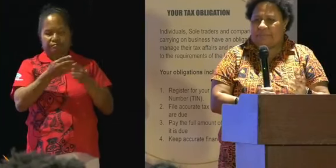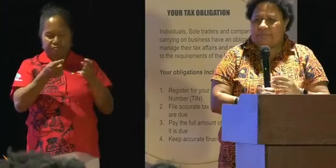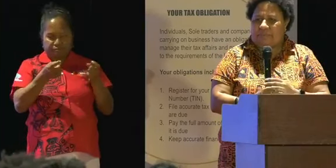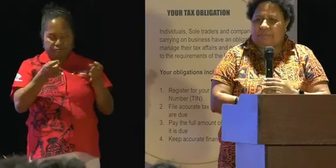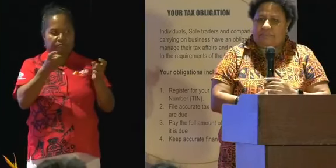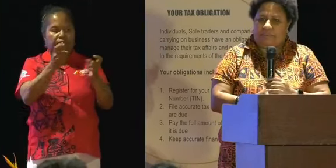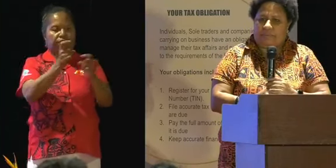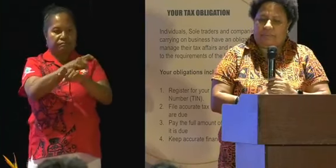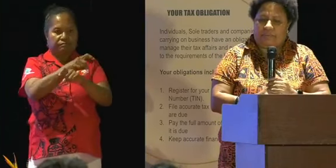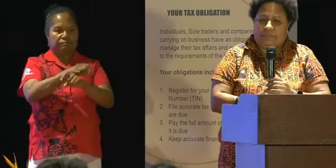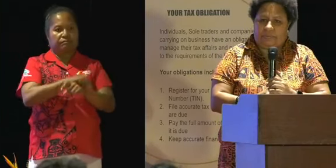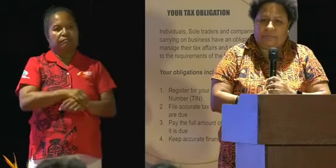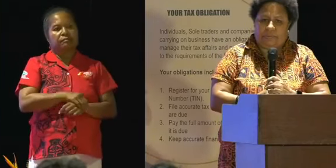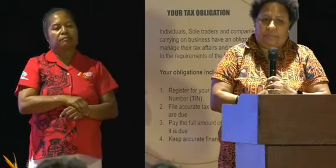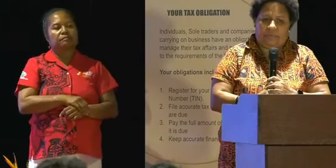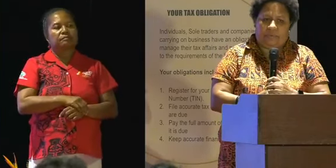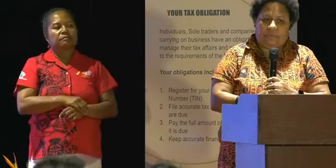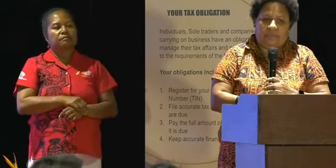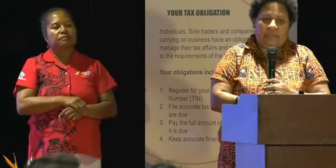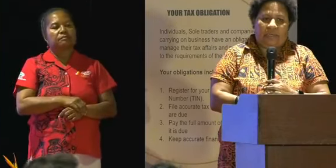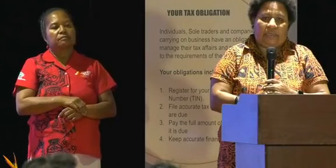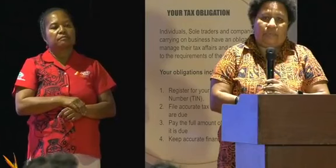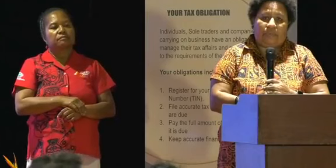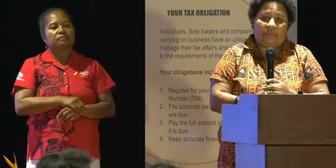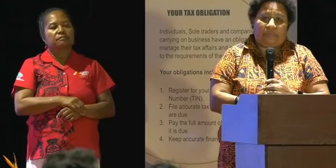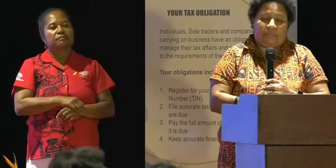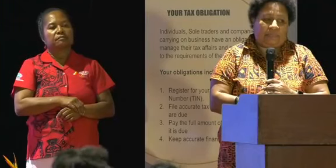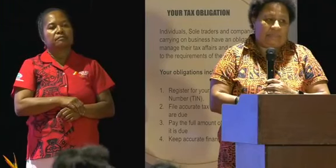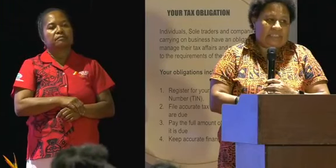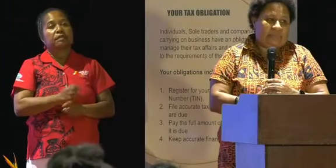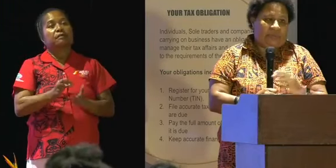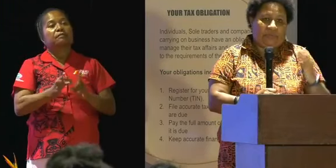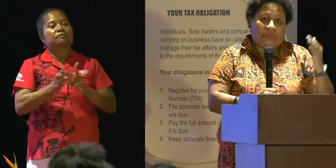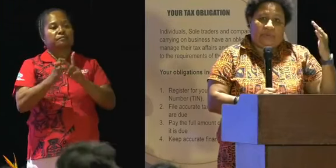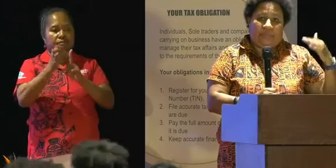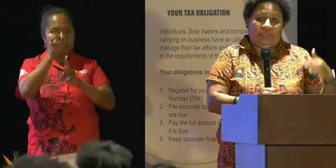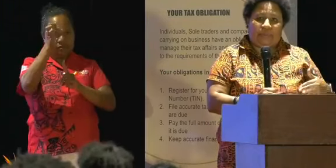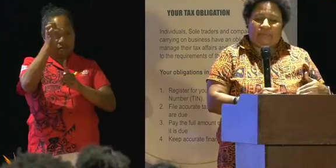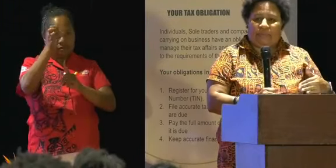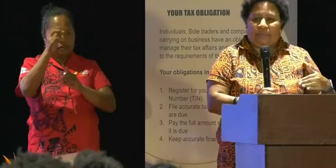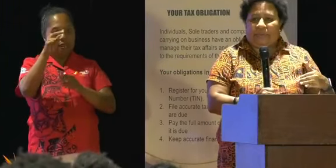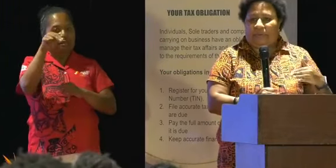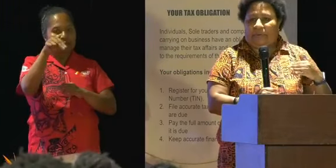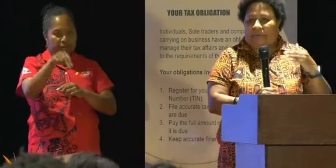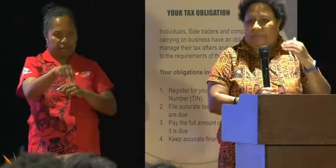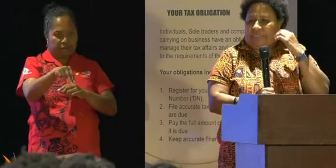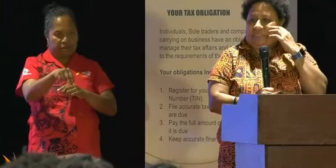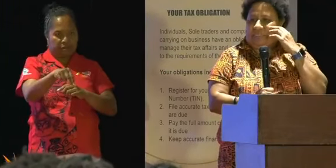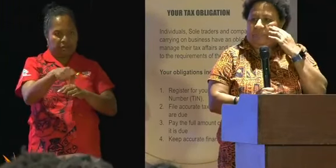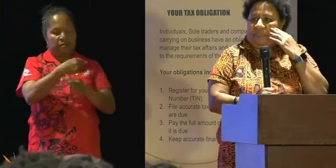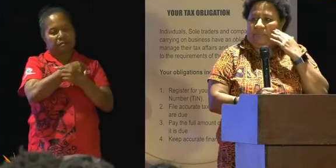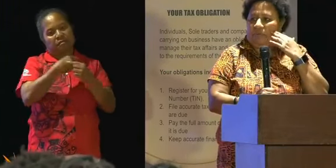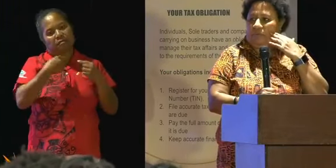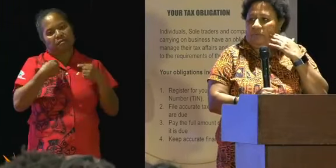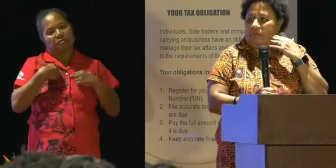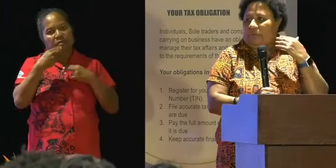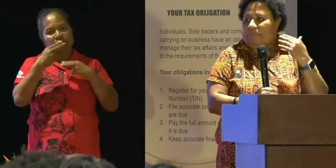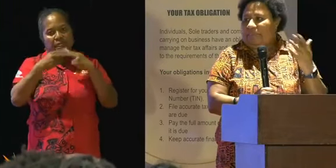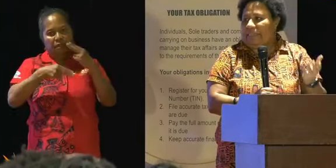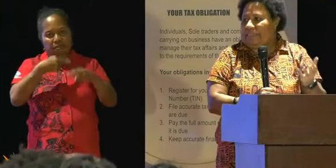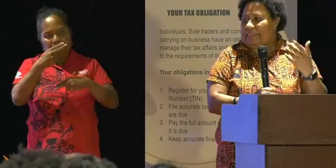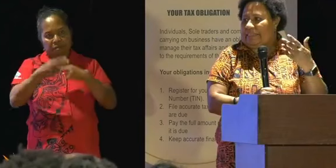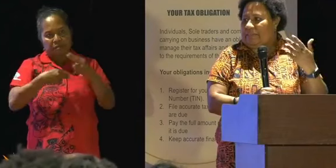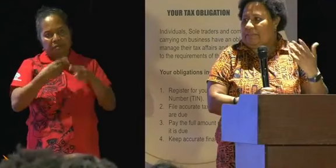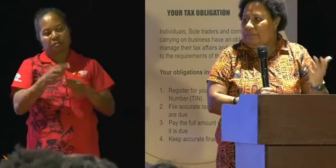reform, administrative reform, working law, improving this law requirements, mitla where all officer explaining to you